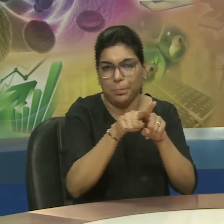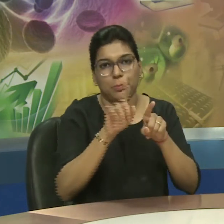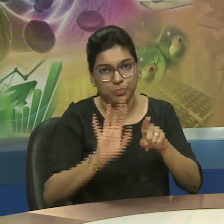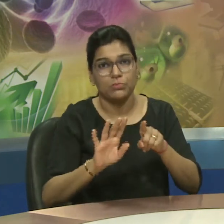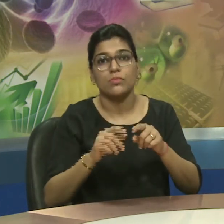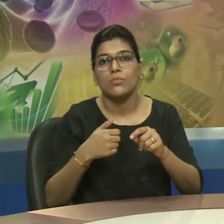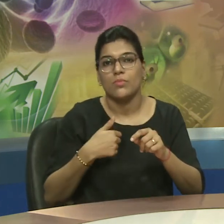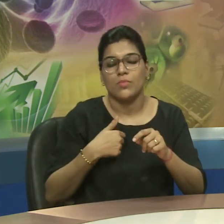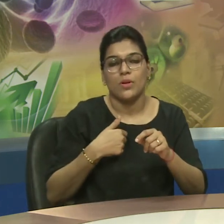cannot be